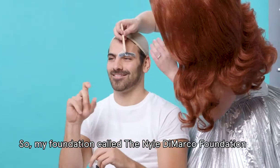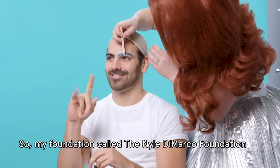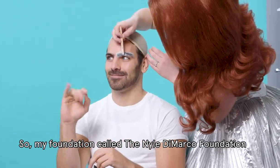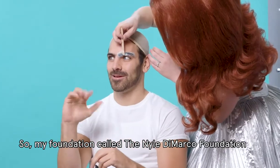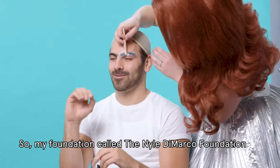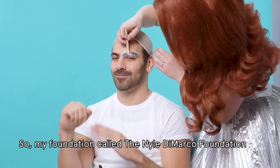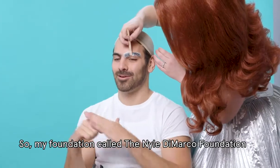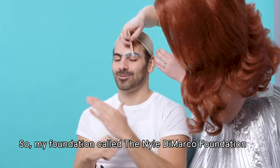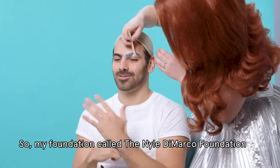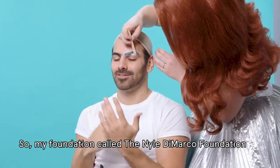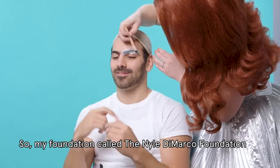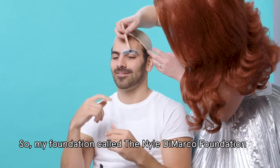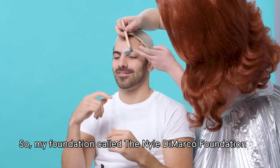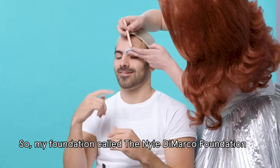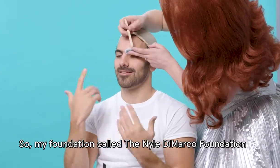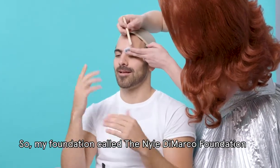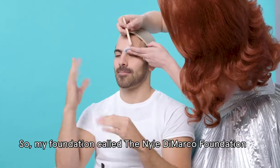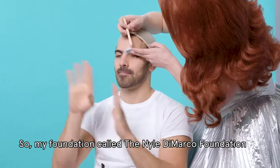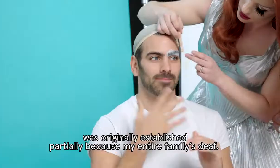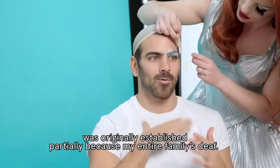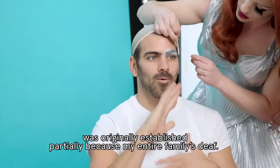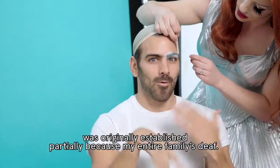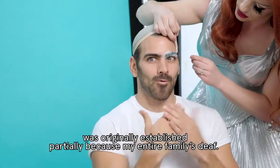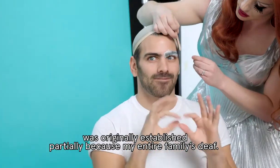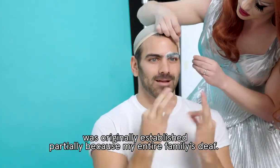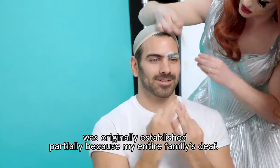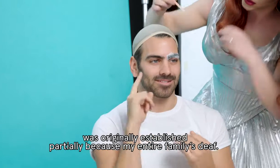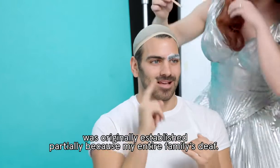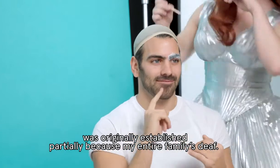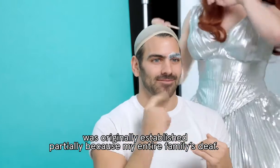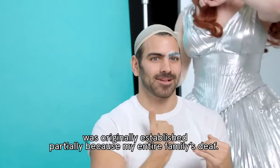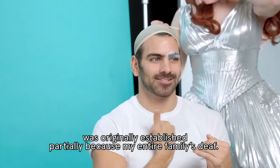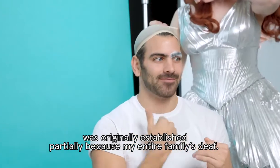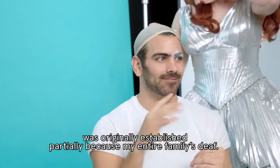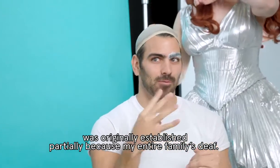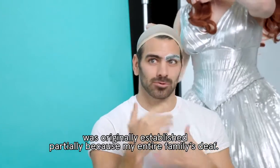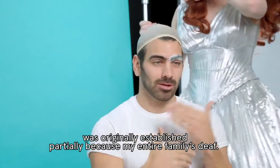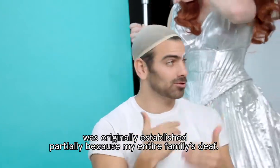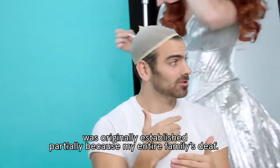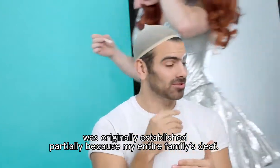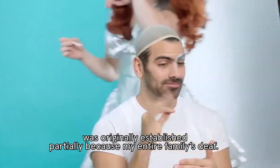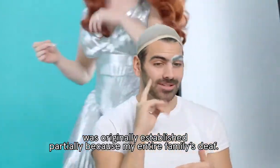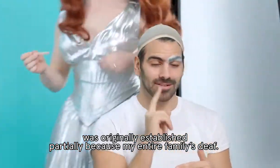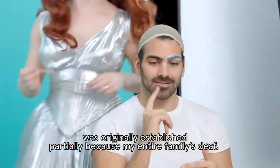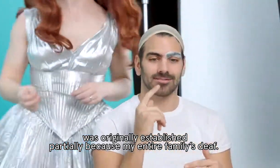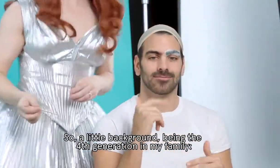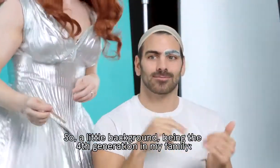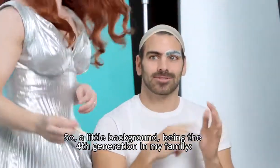So my foundation, called the Nyle DiMarco Foundation, was originally established partially because my entire family is deaf, right? So a